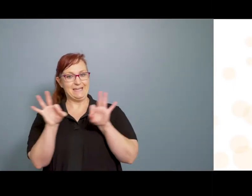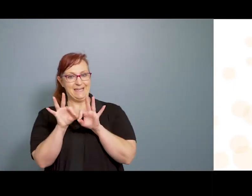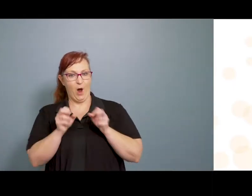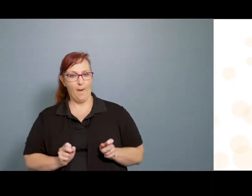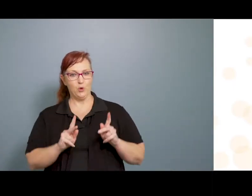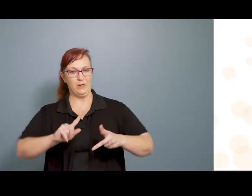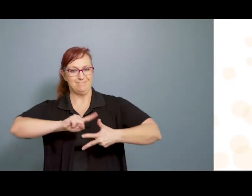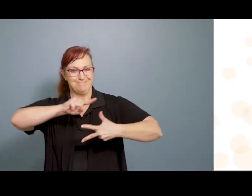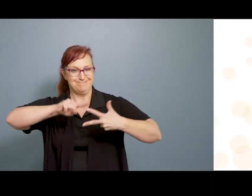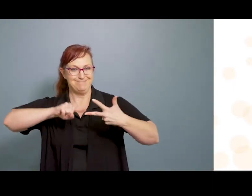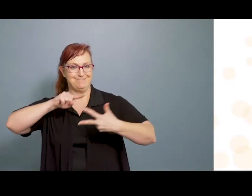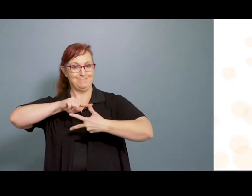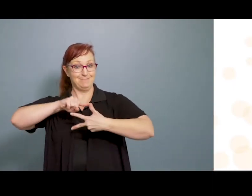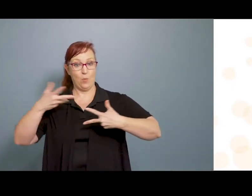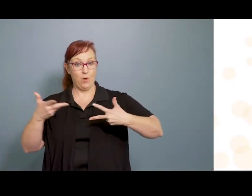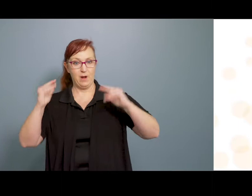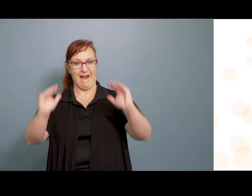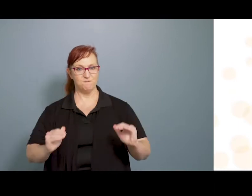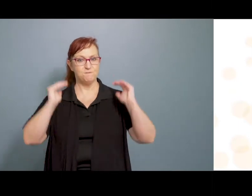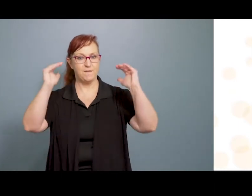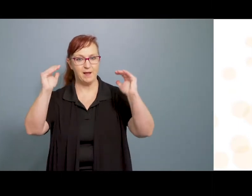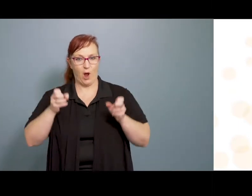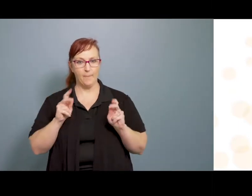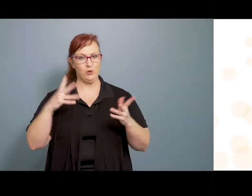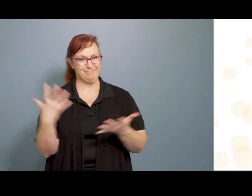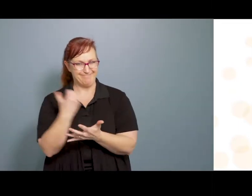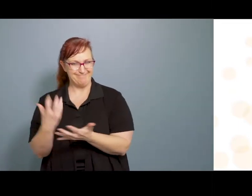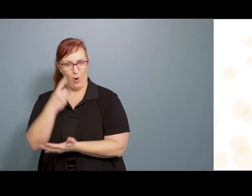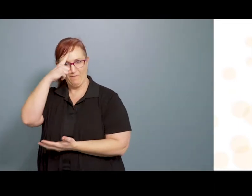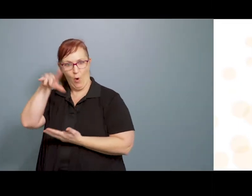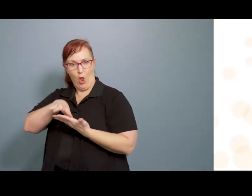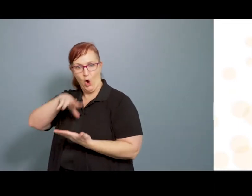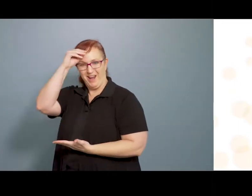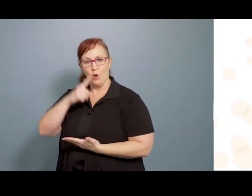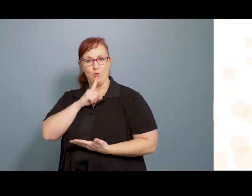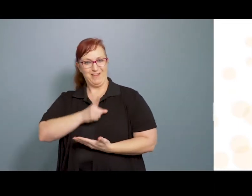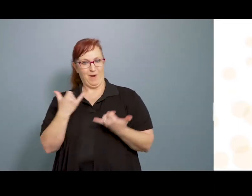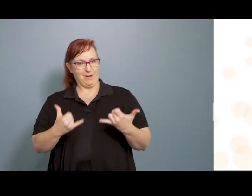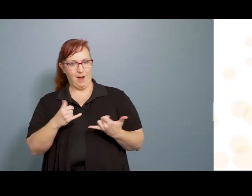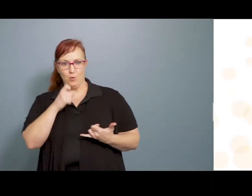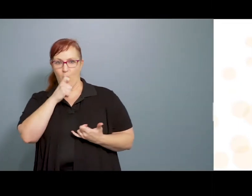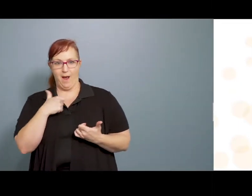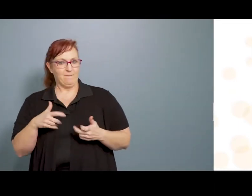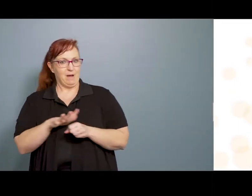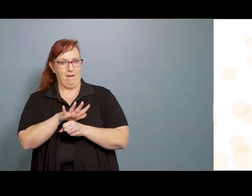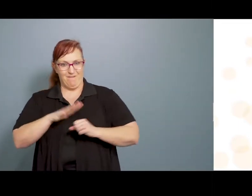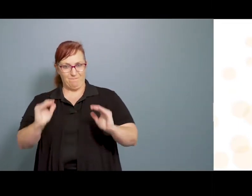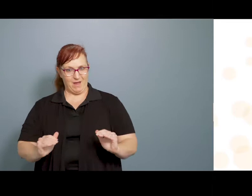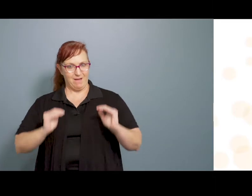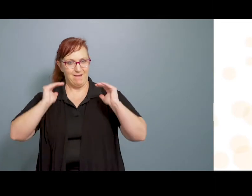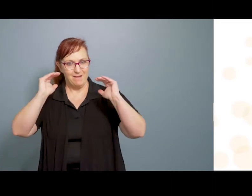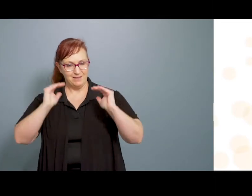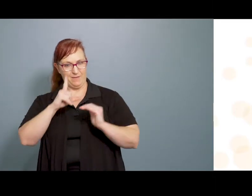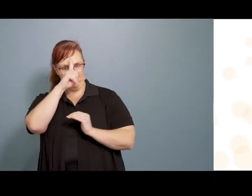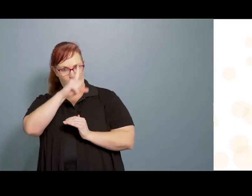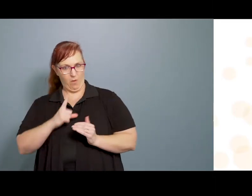that CWI does not have adequate physical capacity to support growth, and particularly in this particular area where